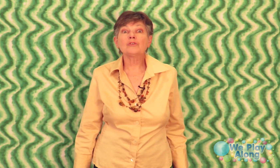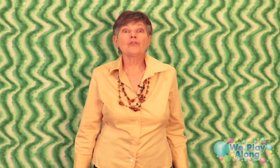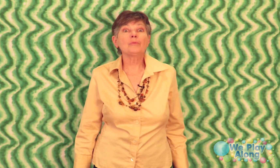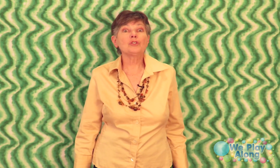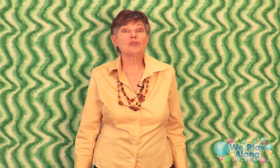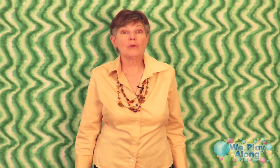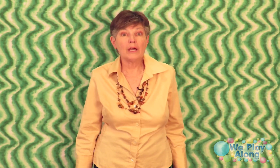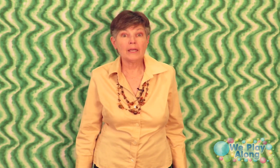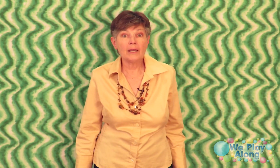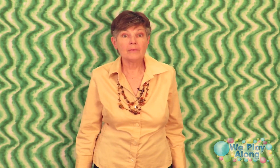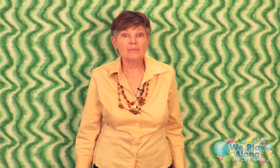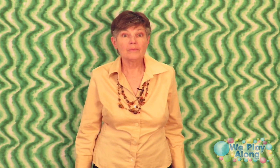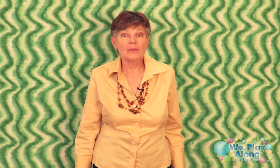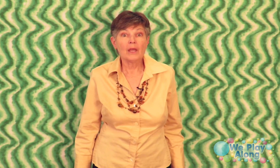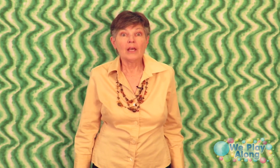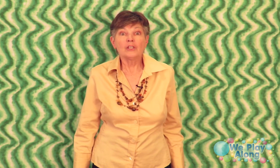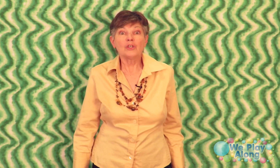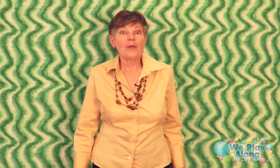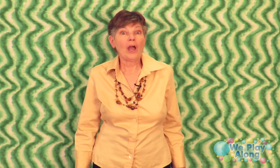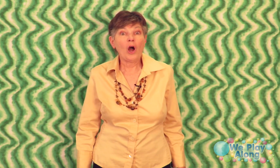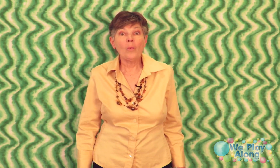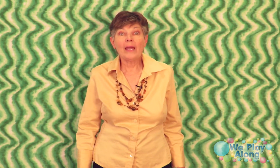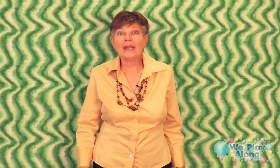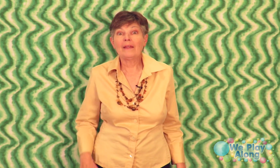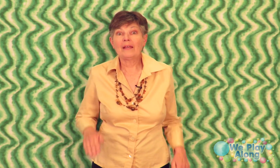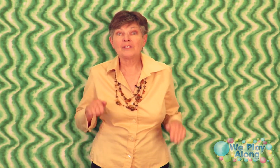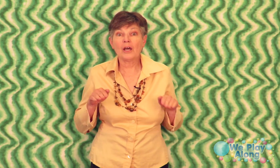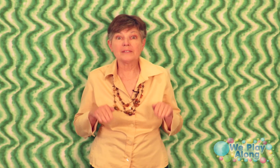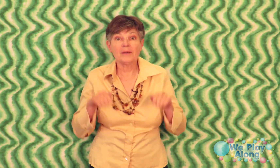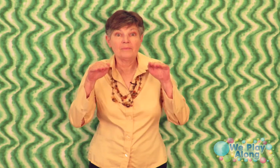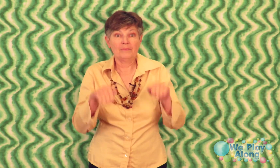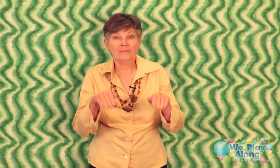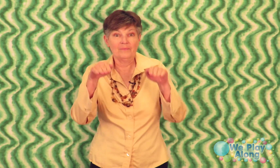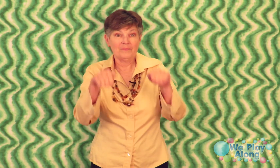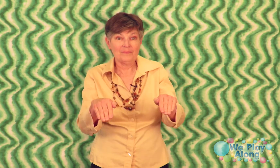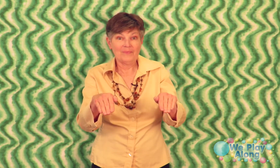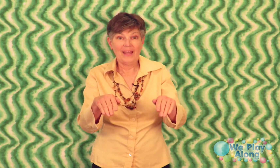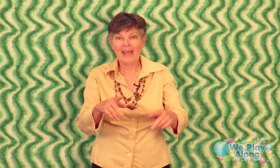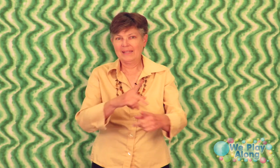from Australia. So they all went in and they saw some.